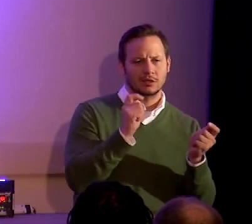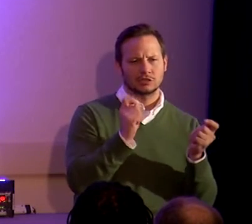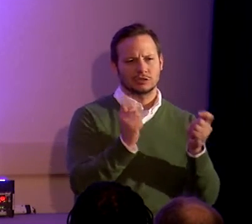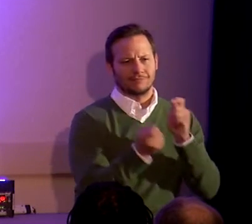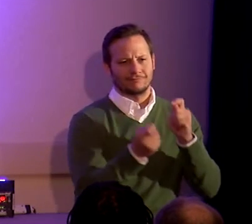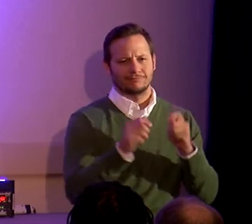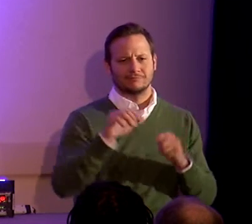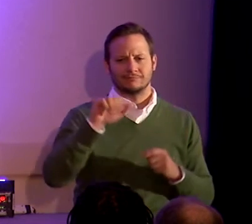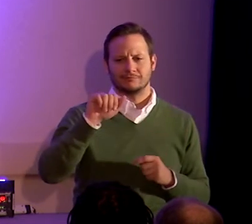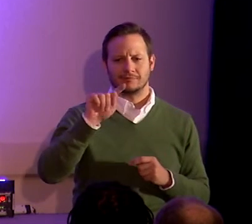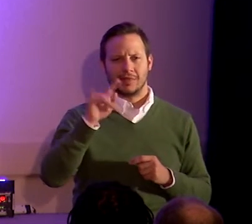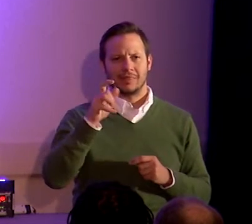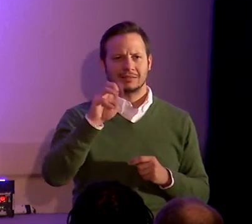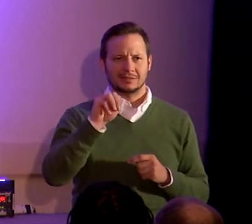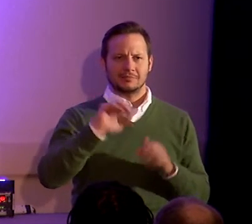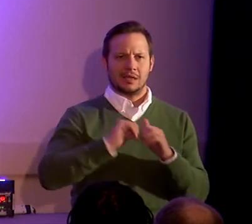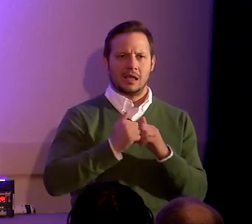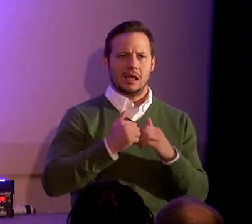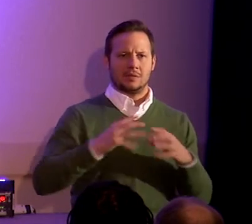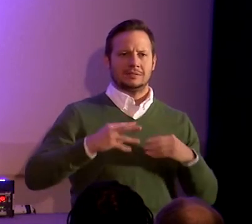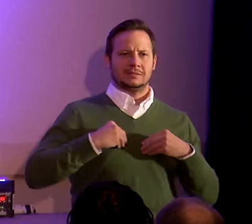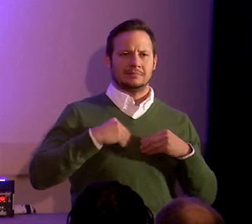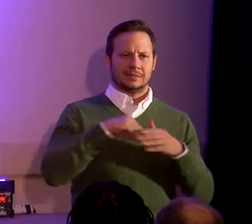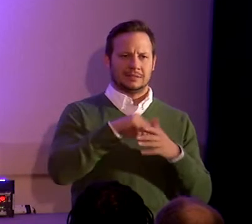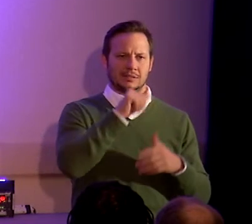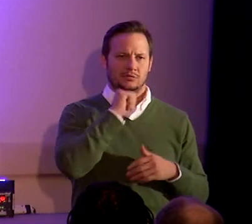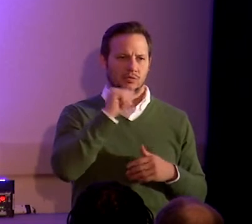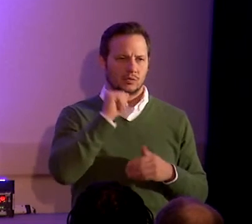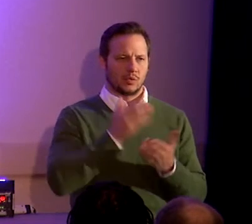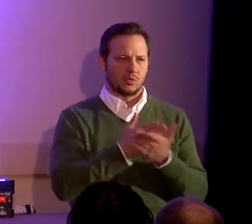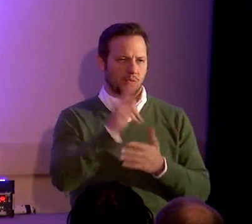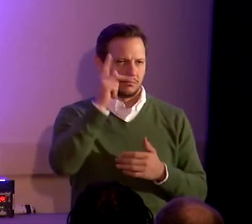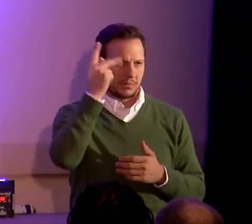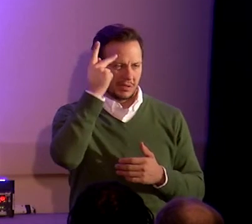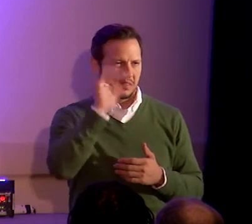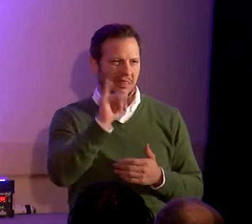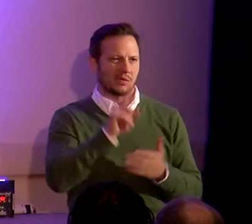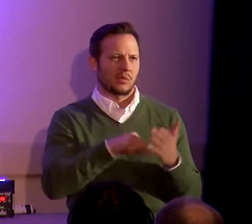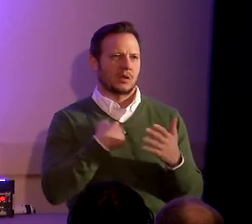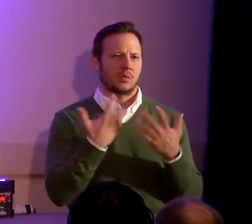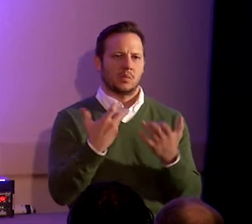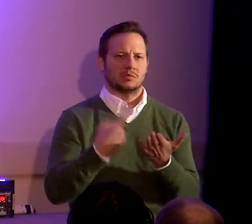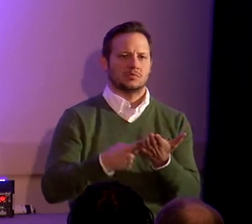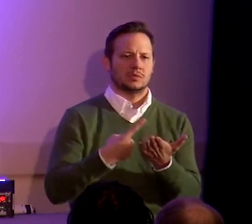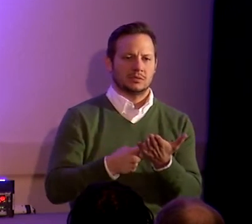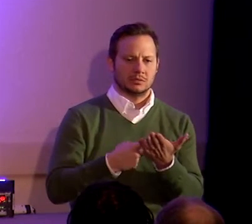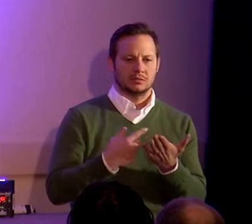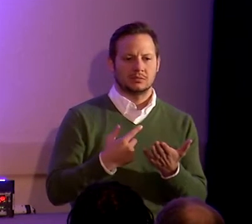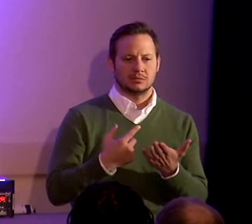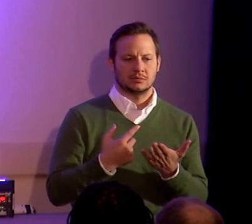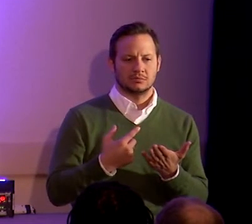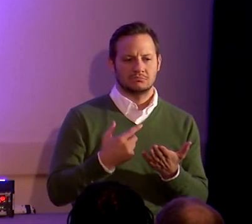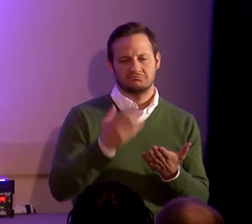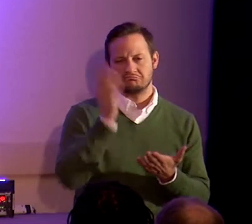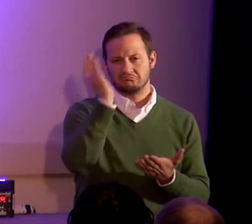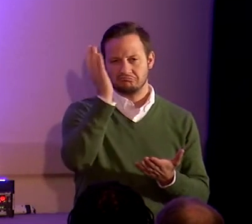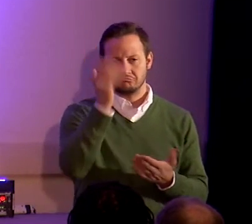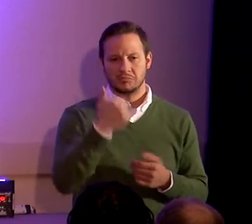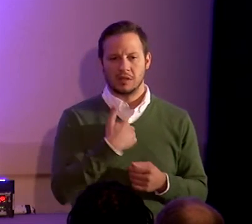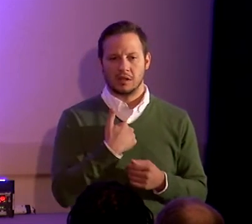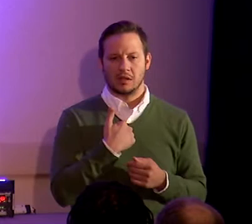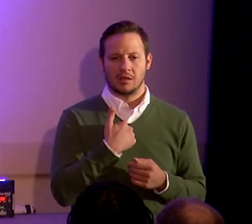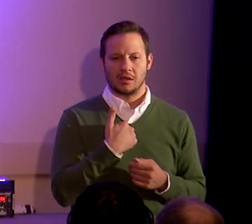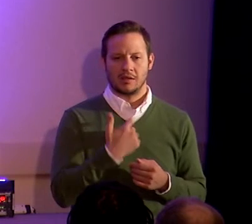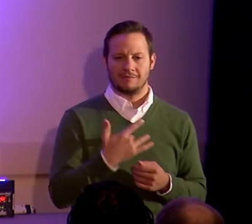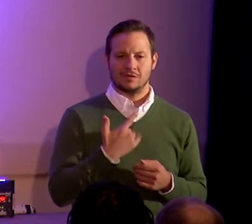that atheism is politically regarded in Arizona. And that's what I want to talk to you guys about, is I believe it's important that we have that